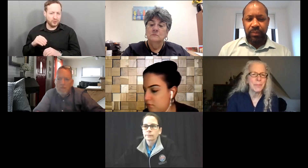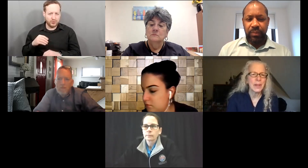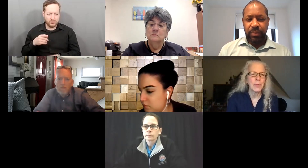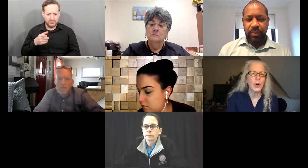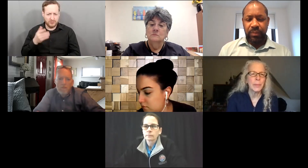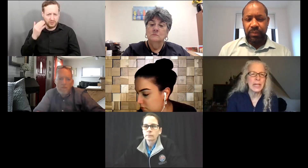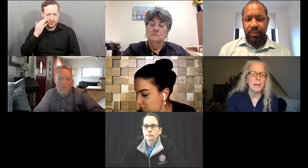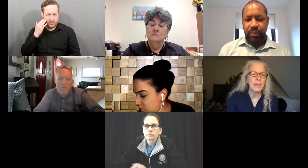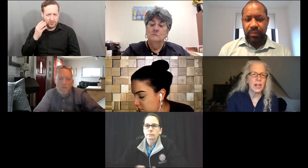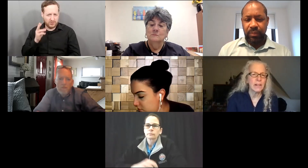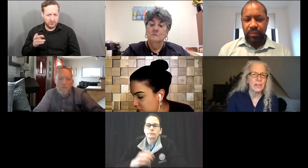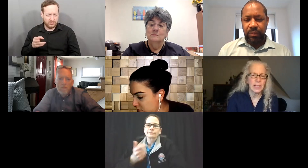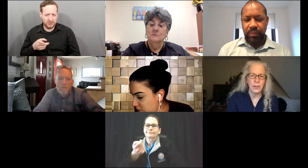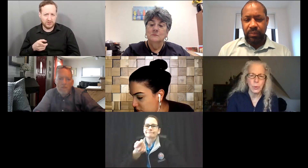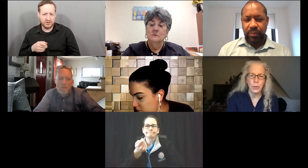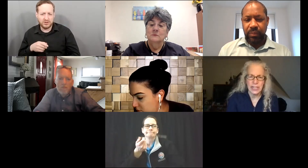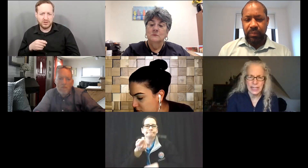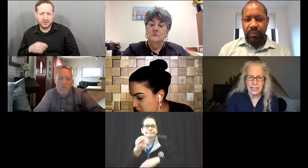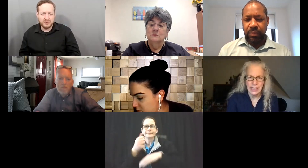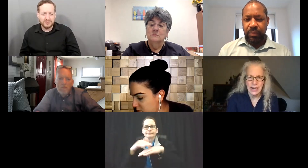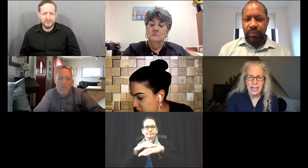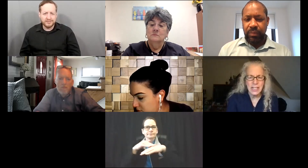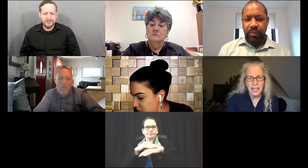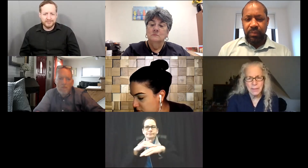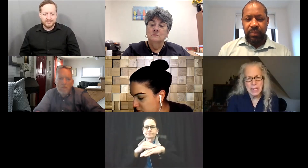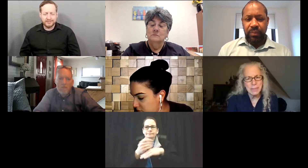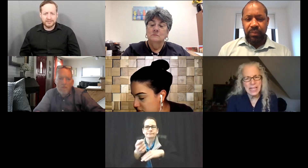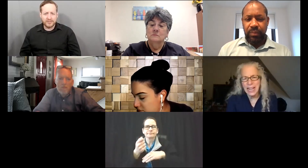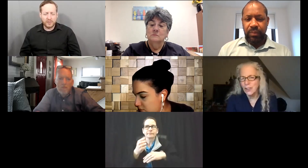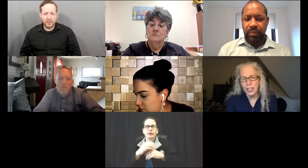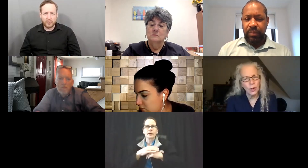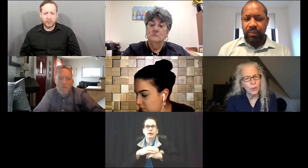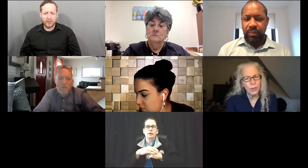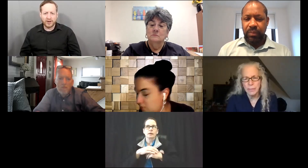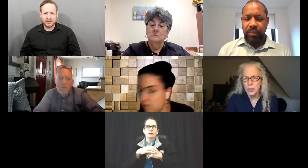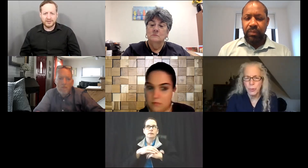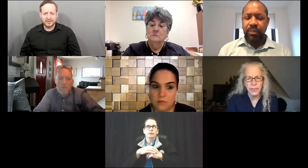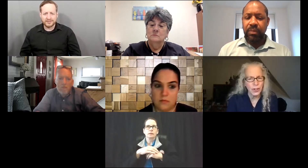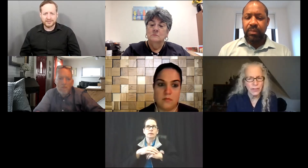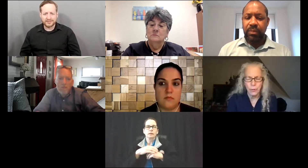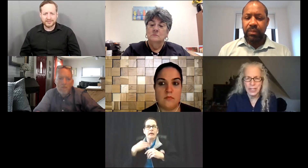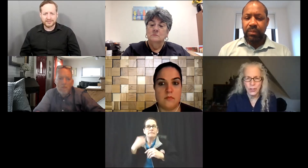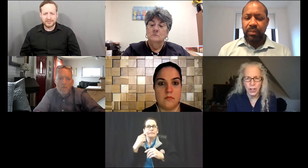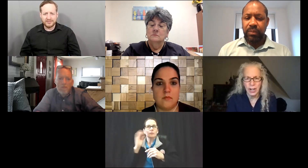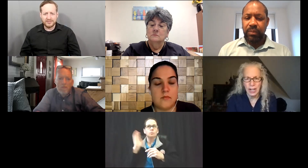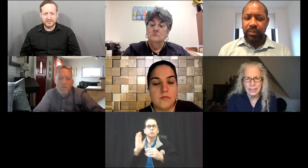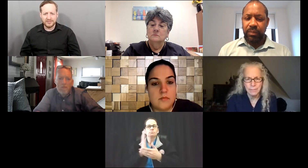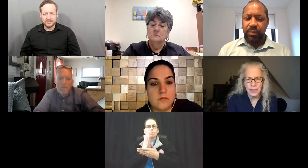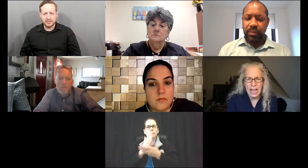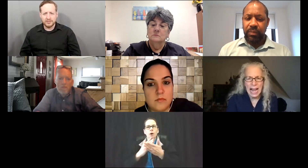time, before I became involved and even moved to the East. And Pam's saying, I only know some superficial